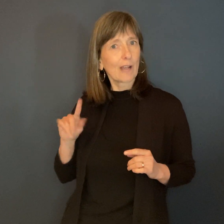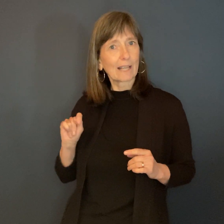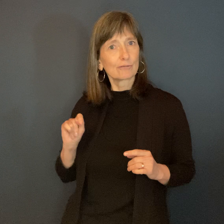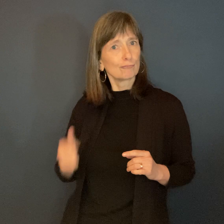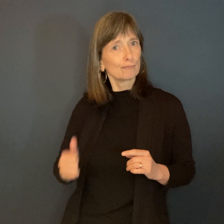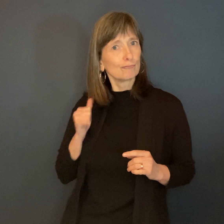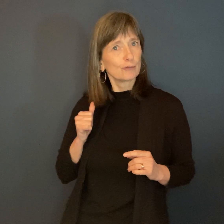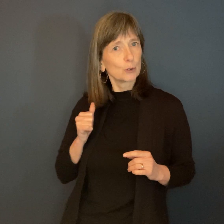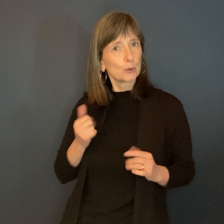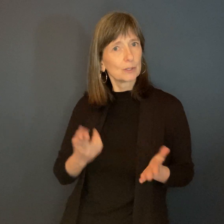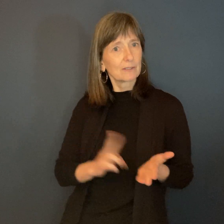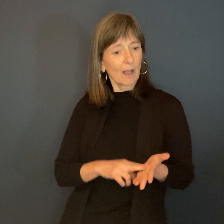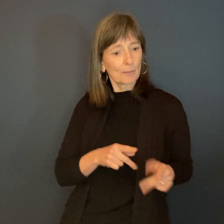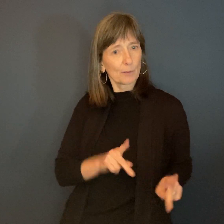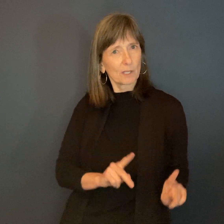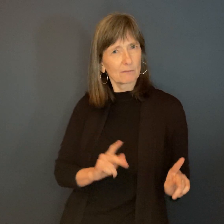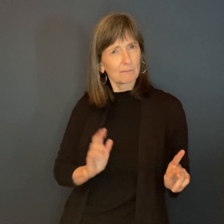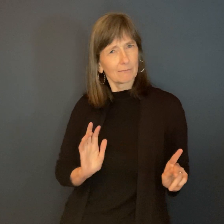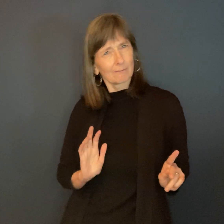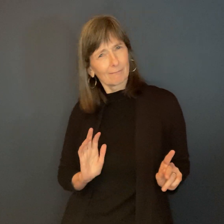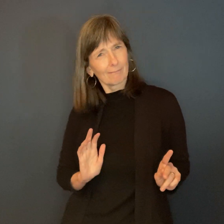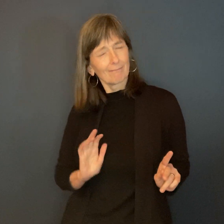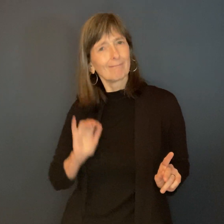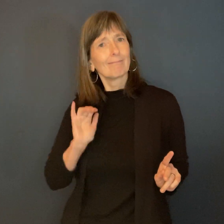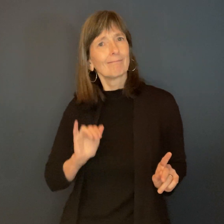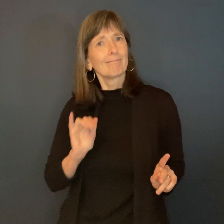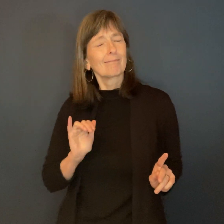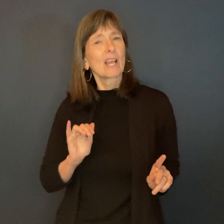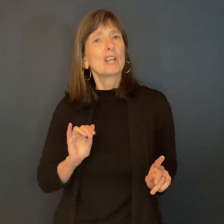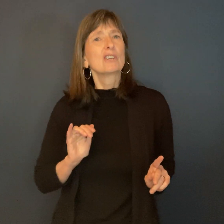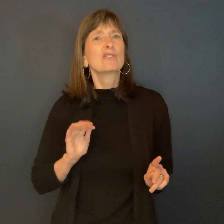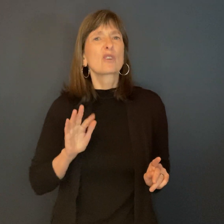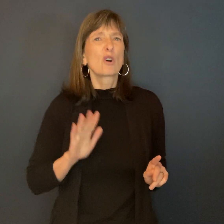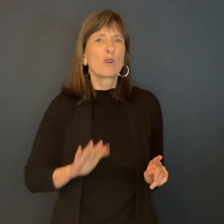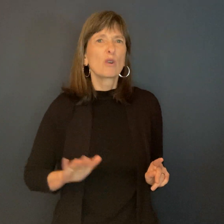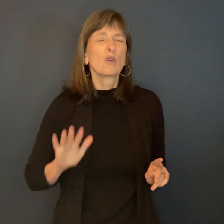came up with an idea around Ken Call, which is a really